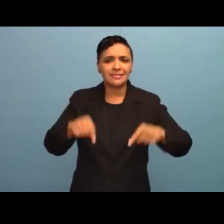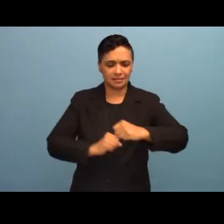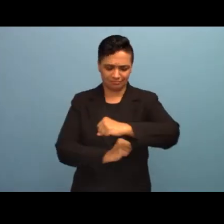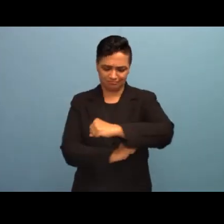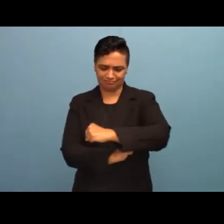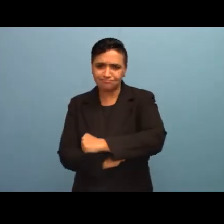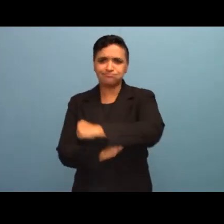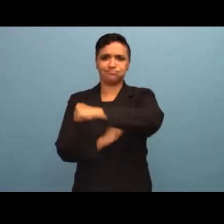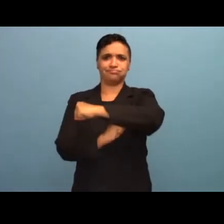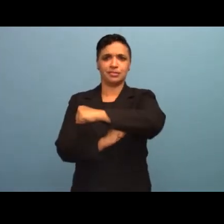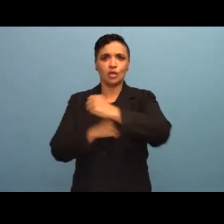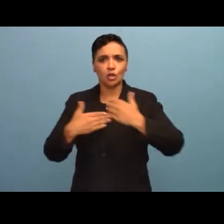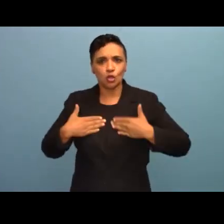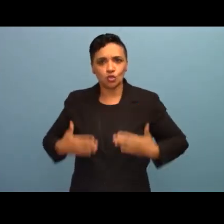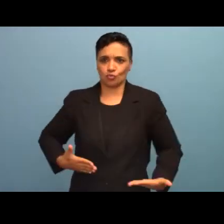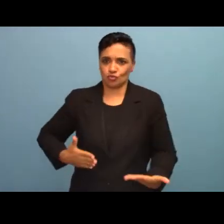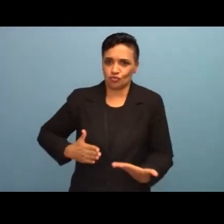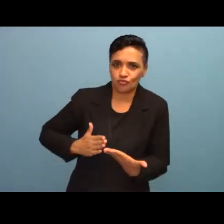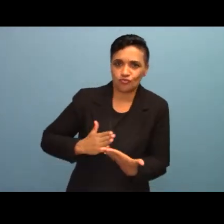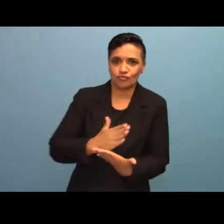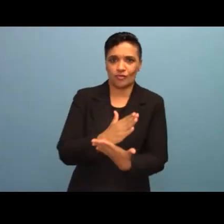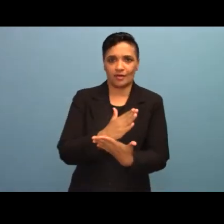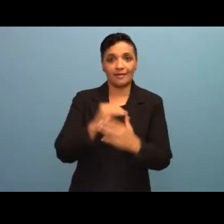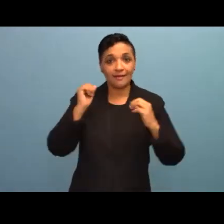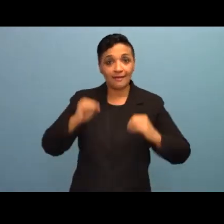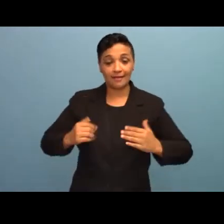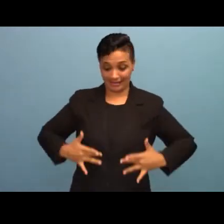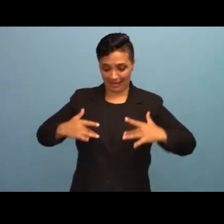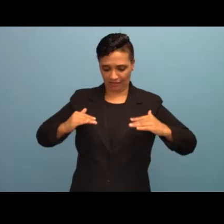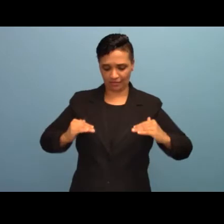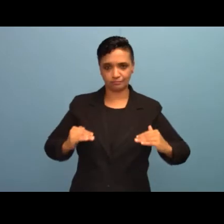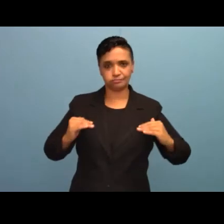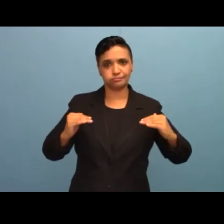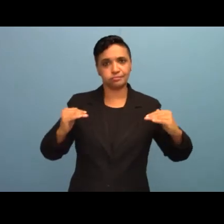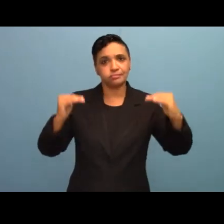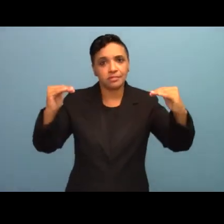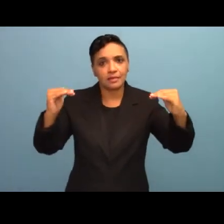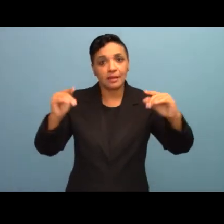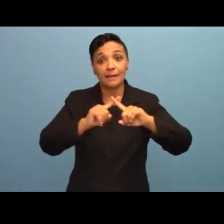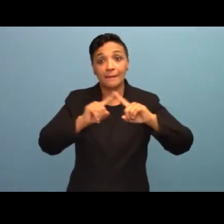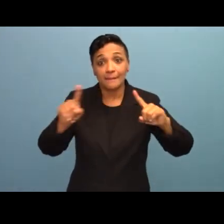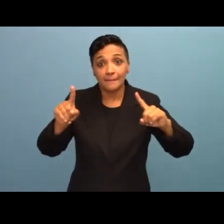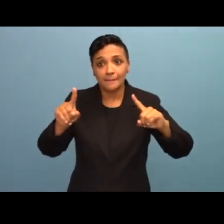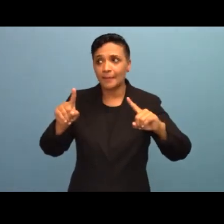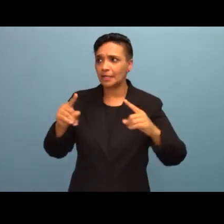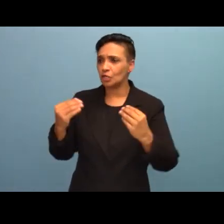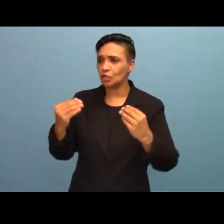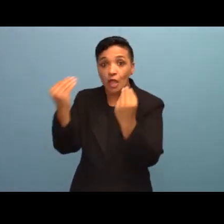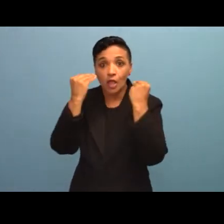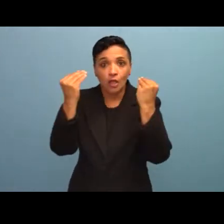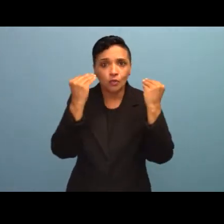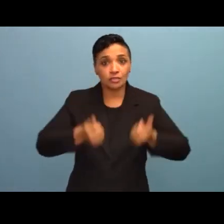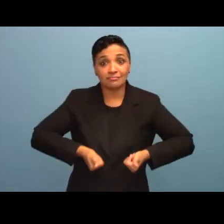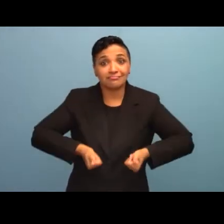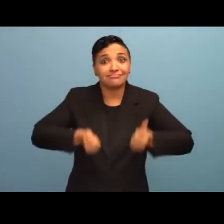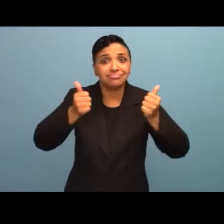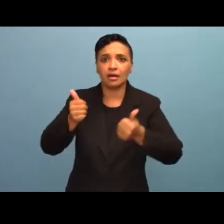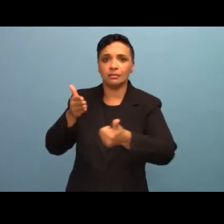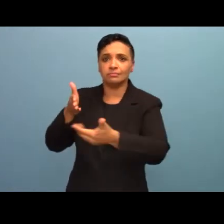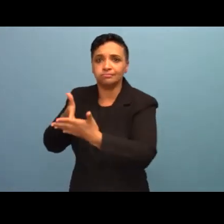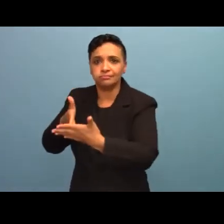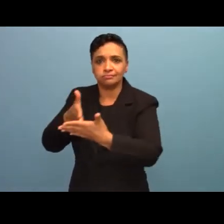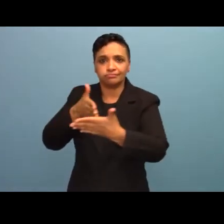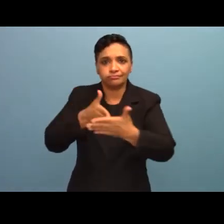an adequate standard of living. While there are many barriers to receiving a quality education, vision